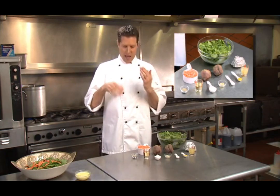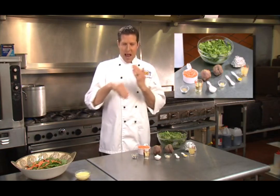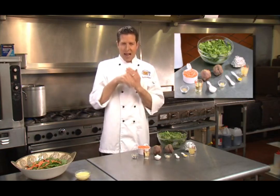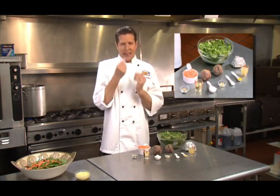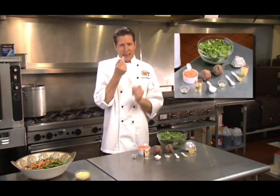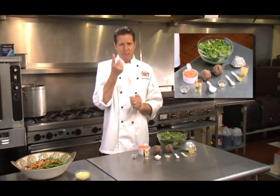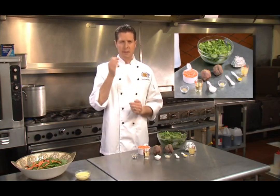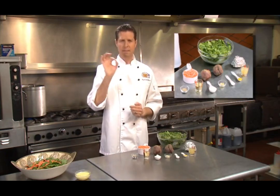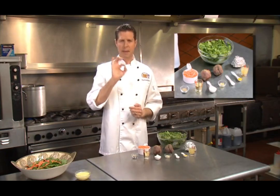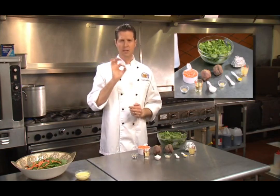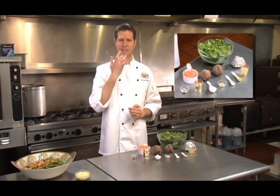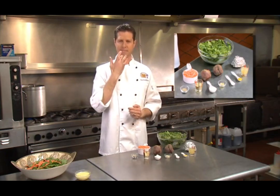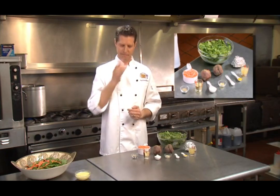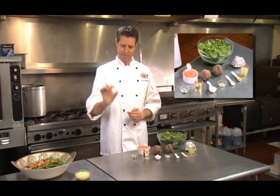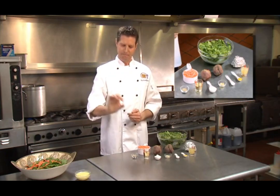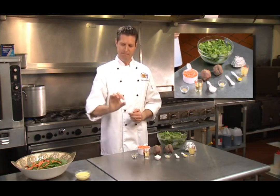bit of pepper to taste.